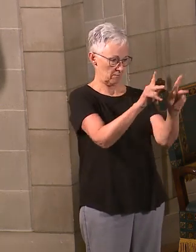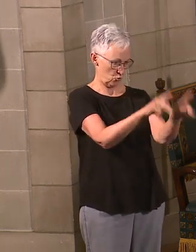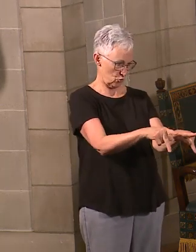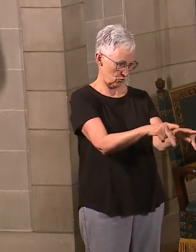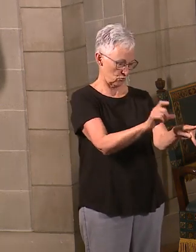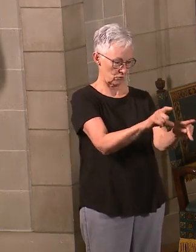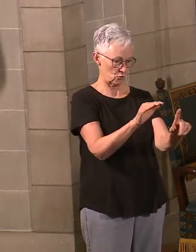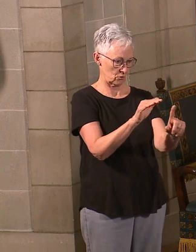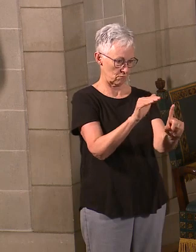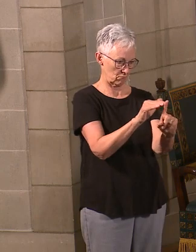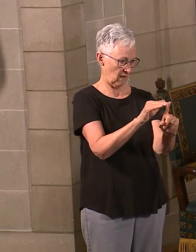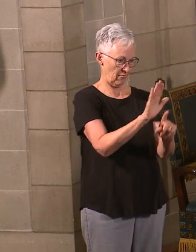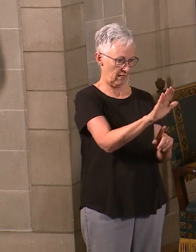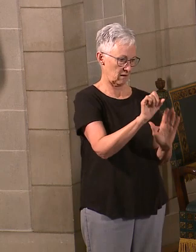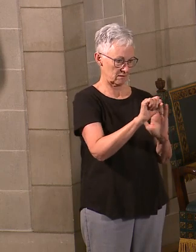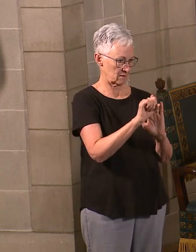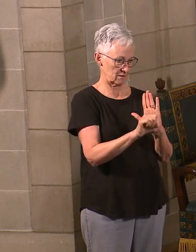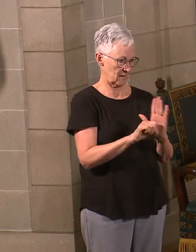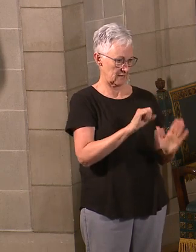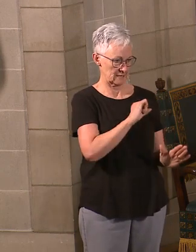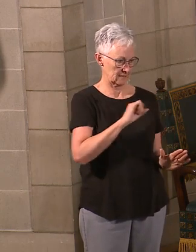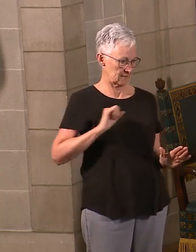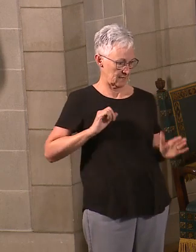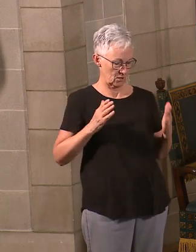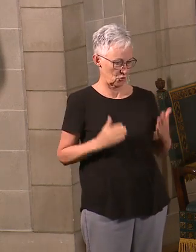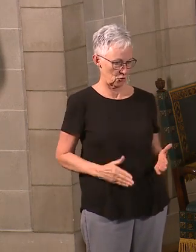but I don't have any personal knowledge of that right offhand.